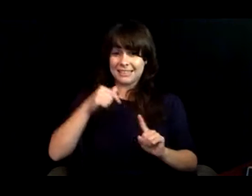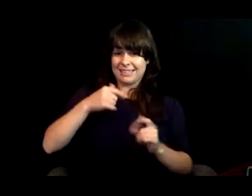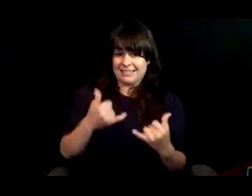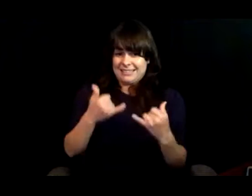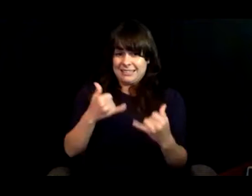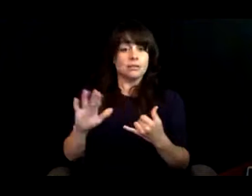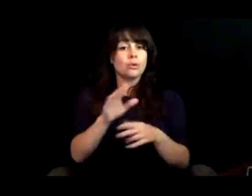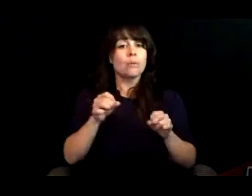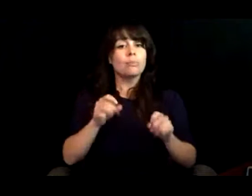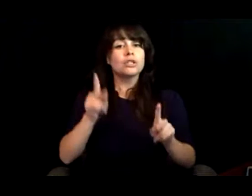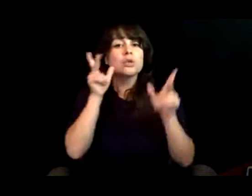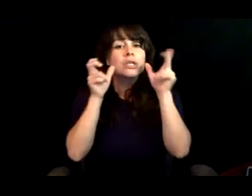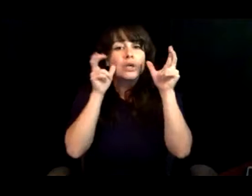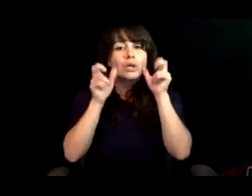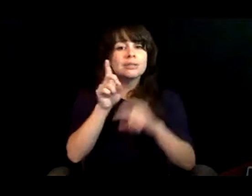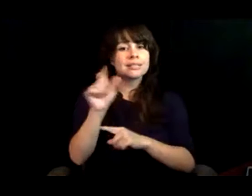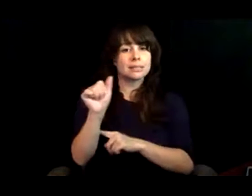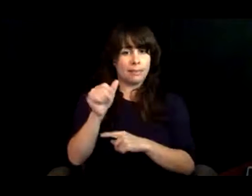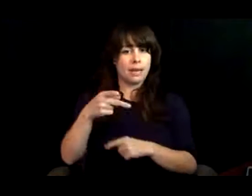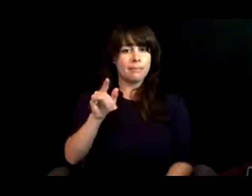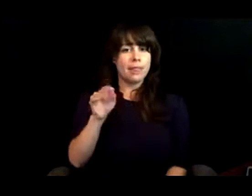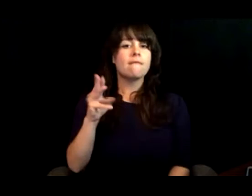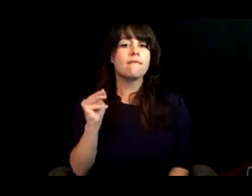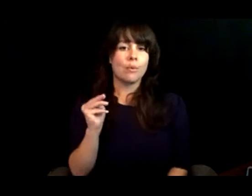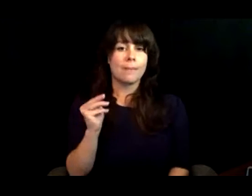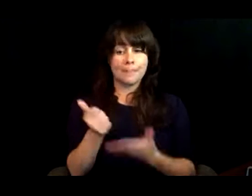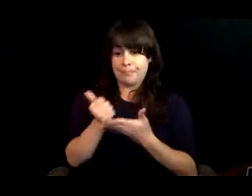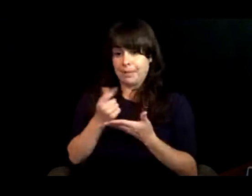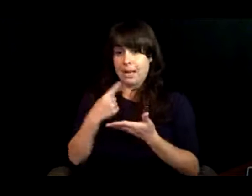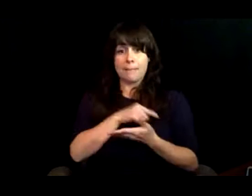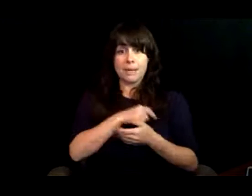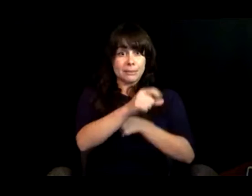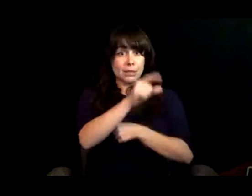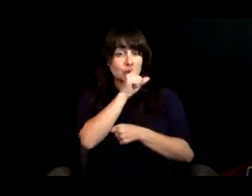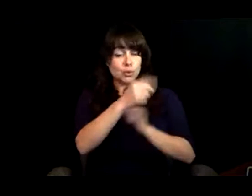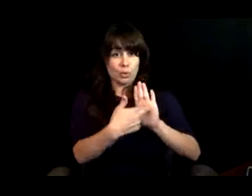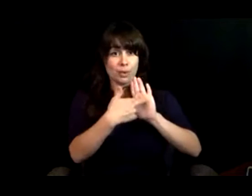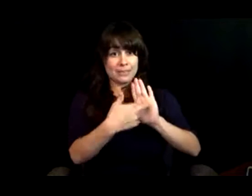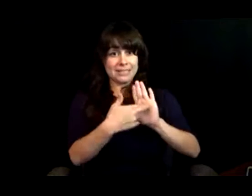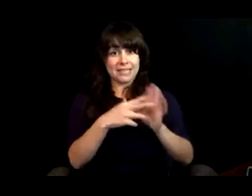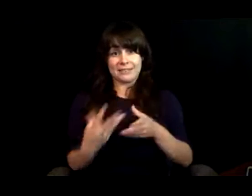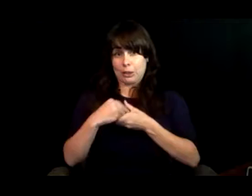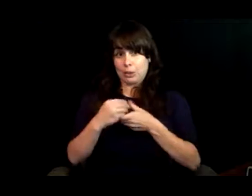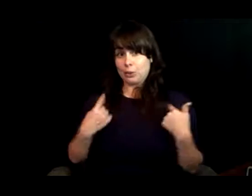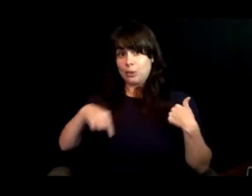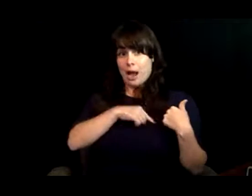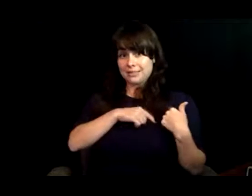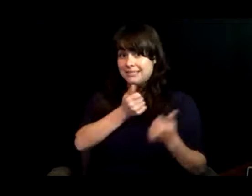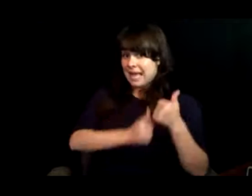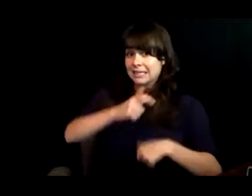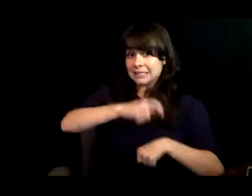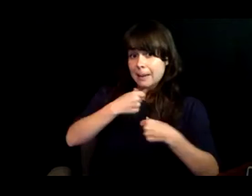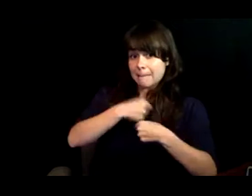their disability platform, to help ensure that our representatives include us in your